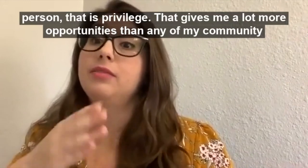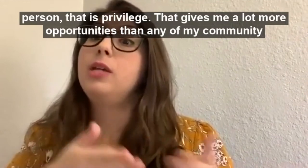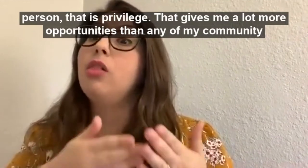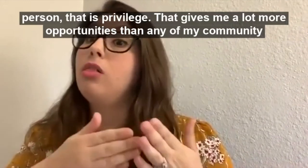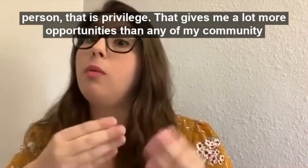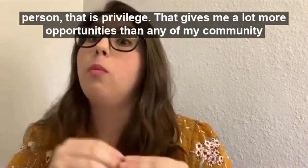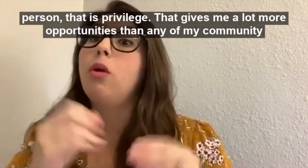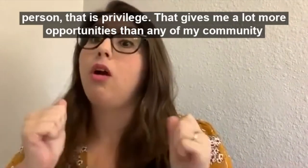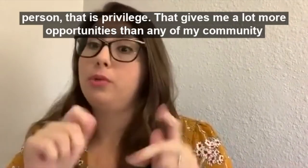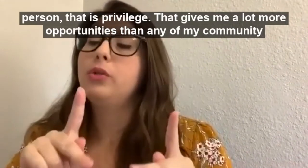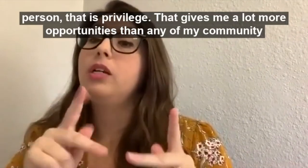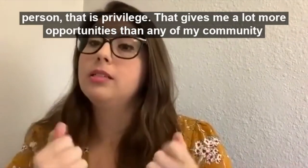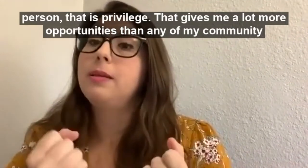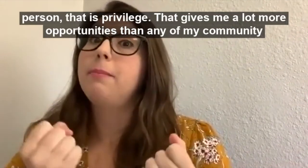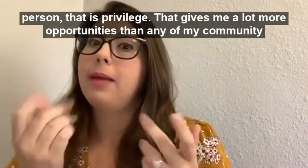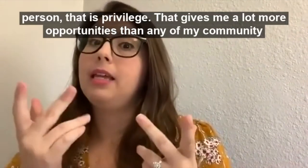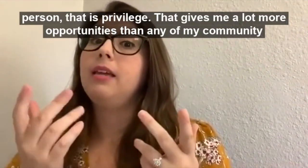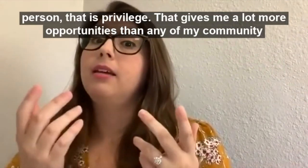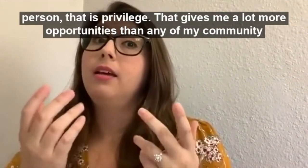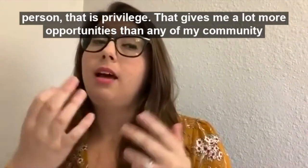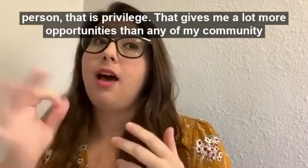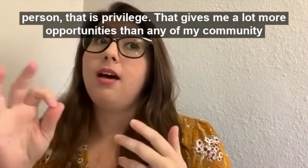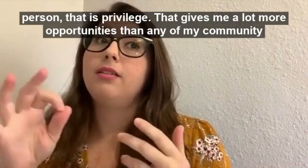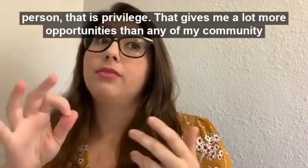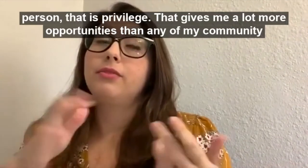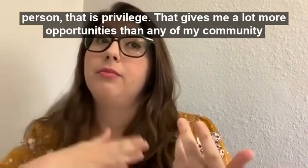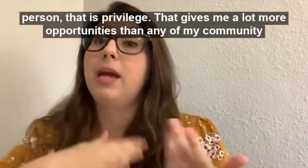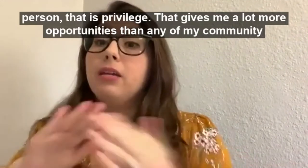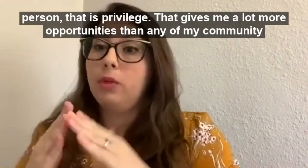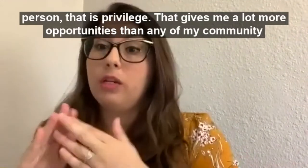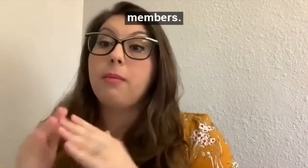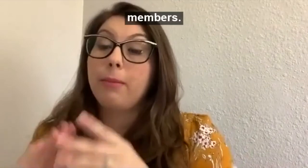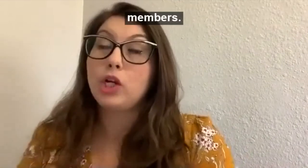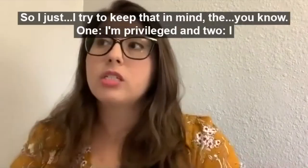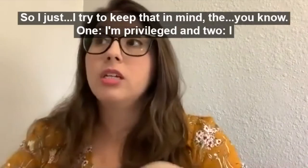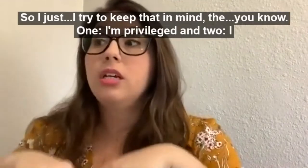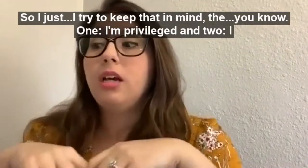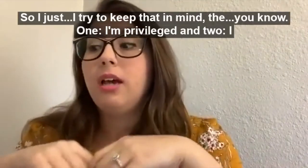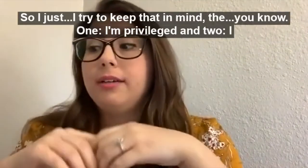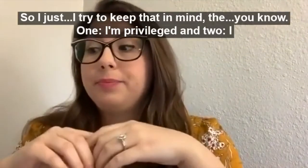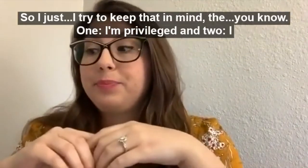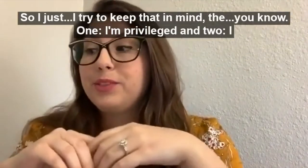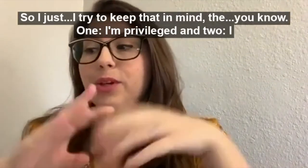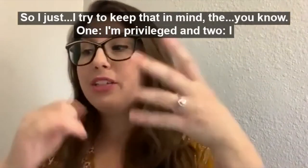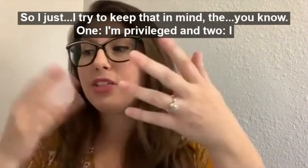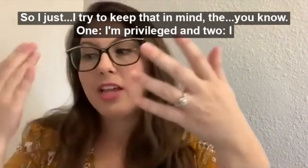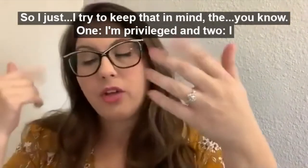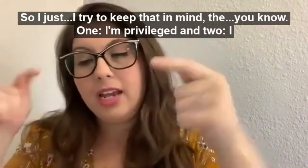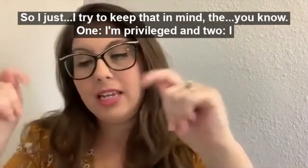a lot more opportunities than many of my community members. So I try to keep